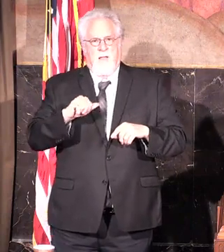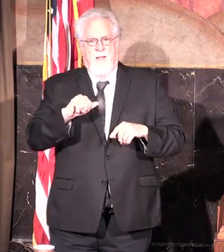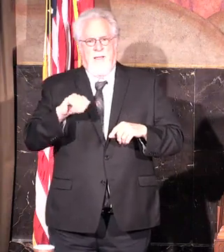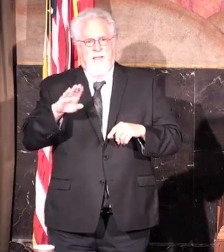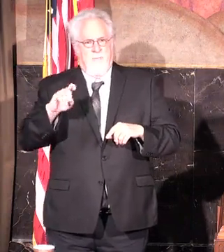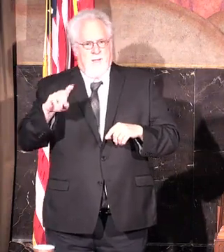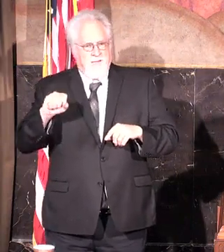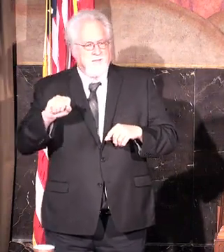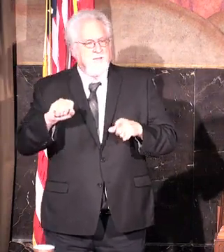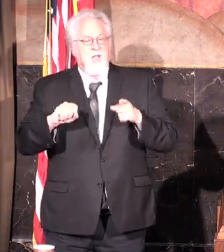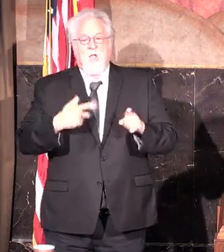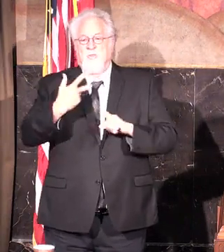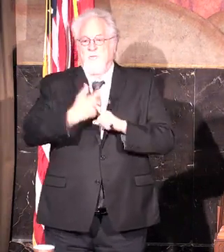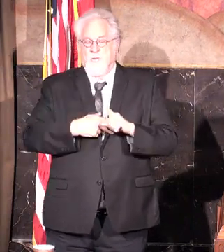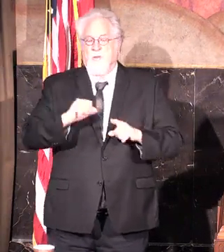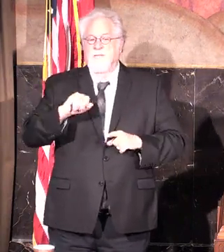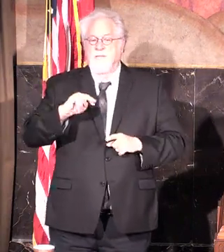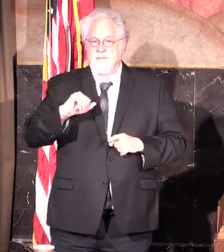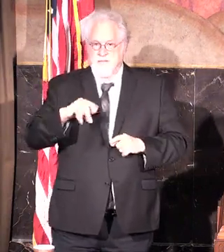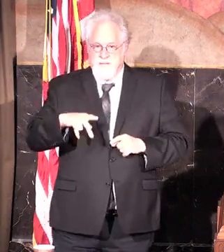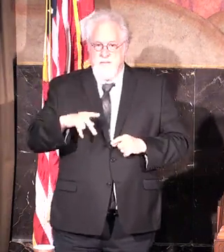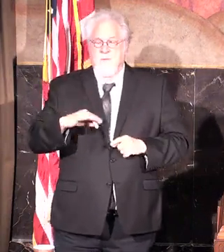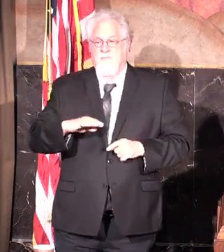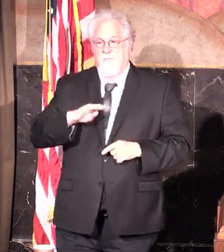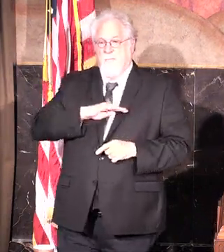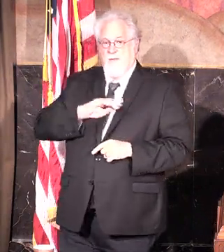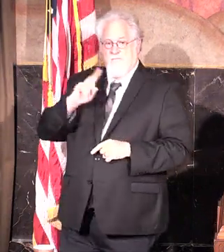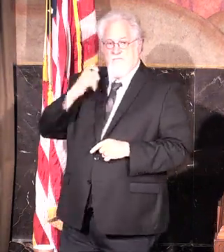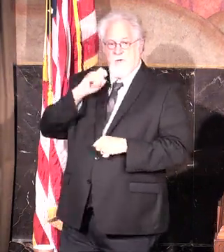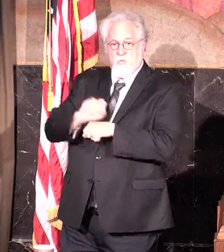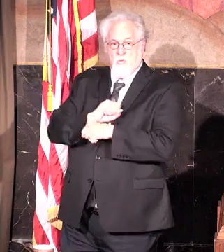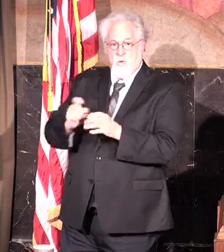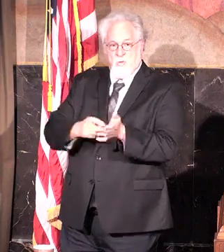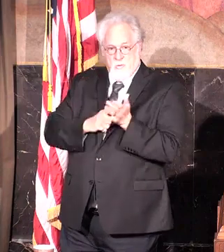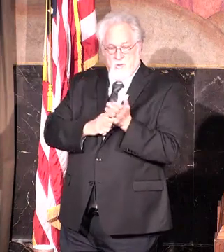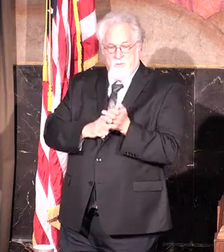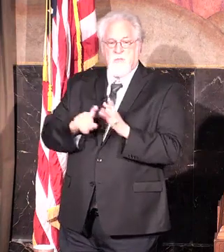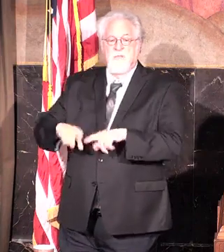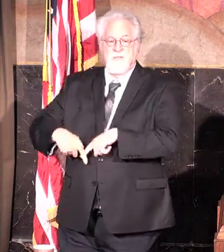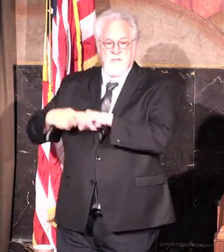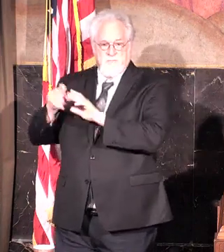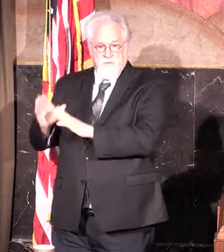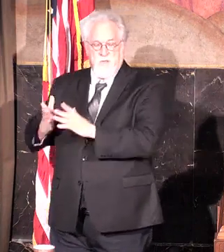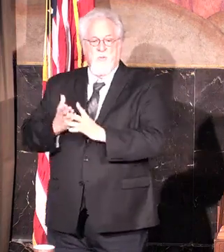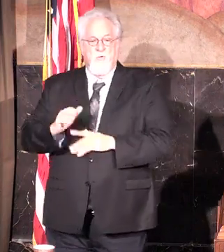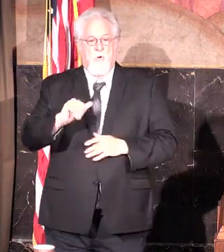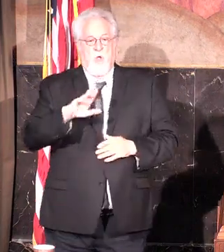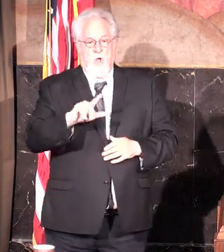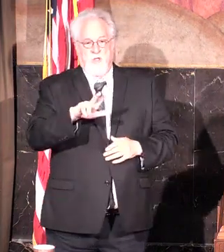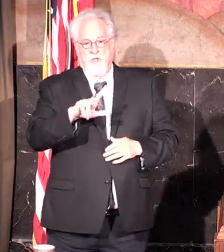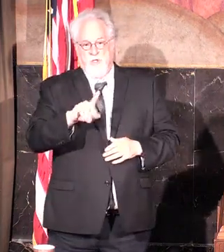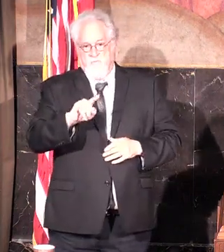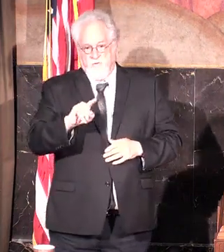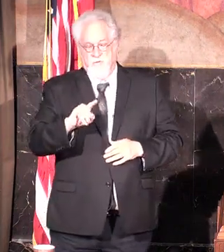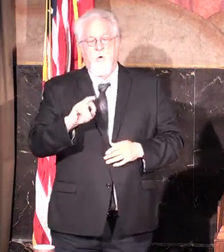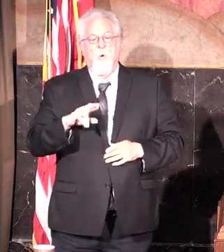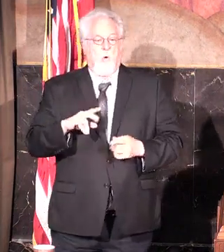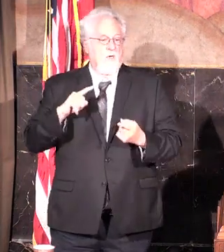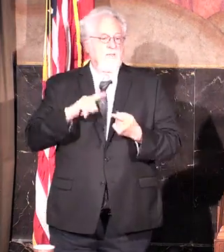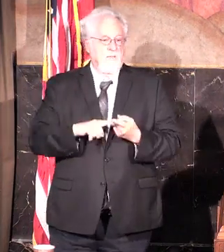only 3 months of SNAP benefits unless they met federal work requirements, was also suspended through August the 31st or